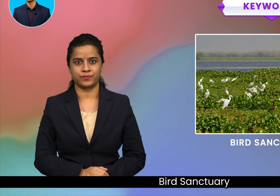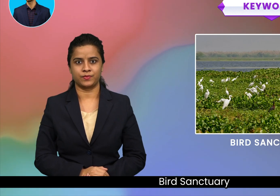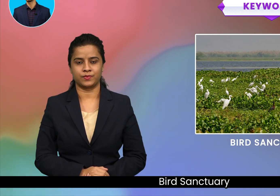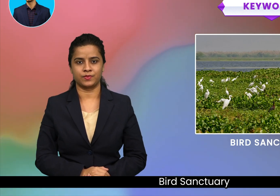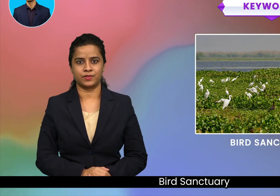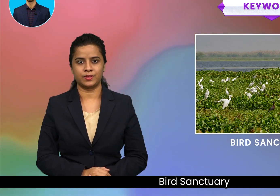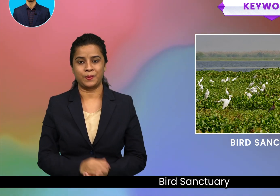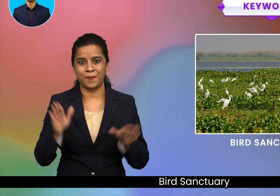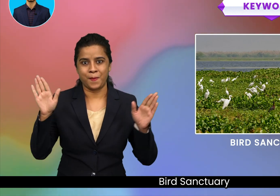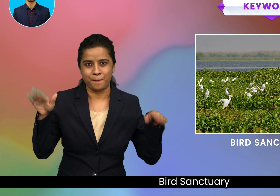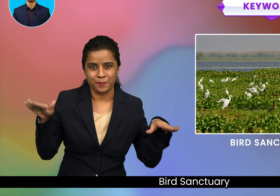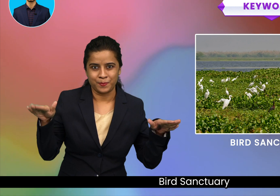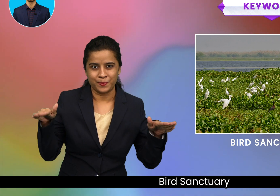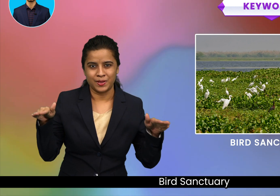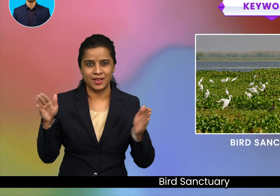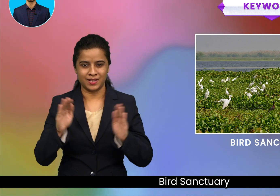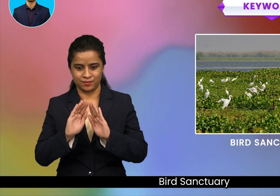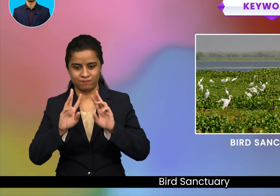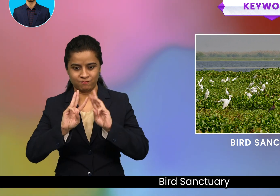bird sanctuary,